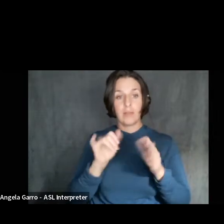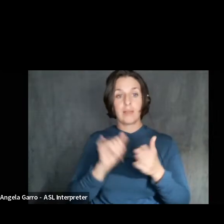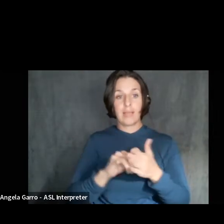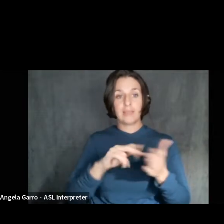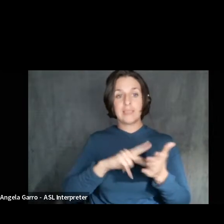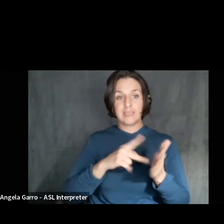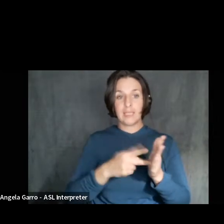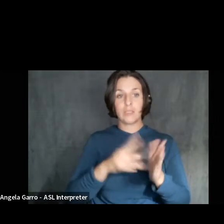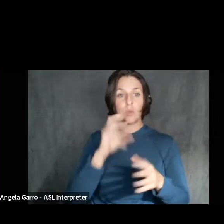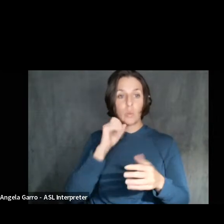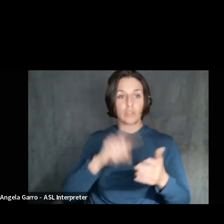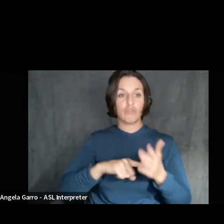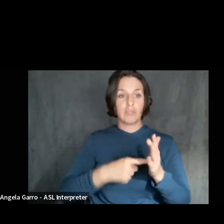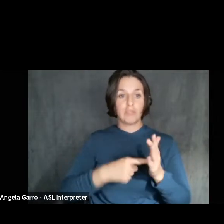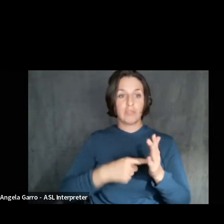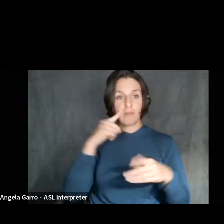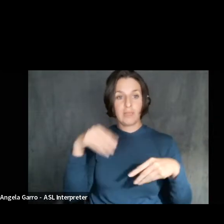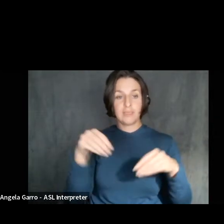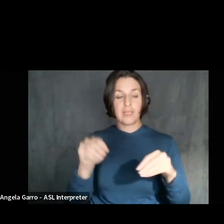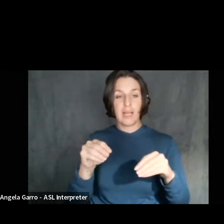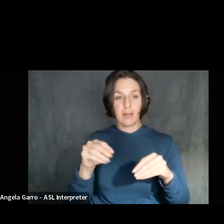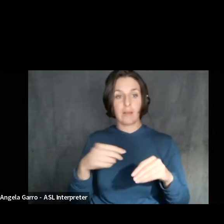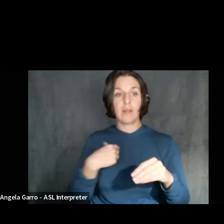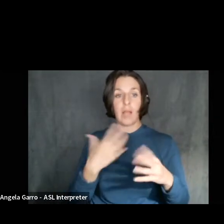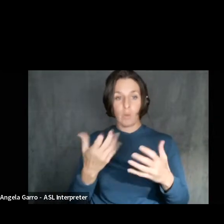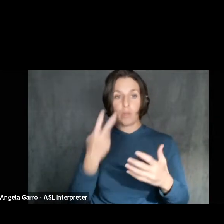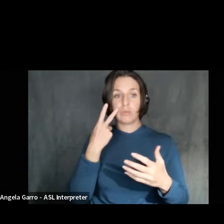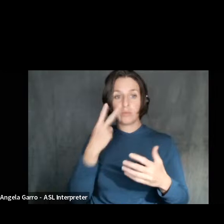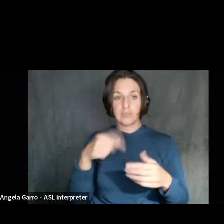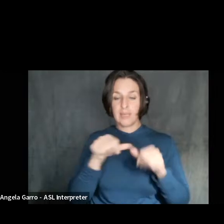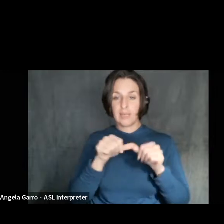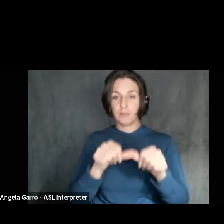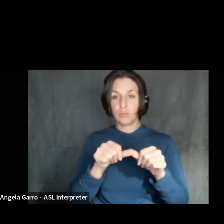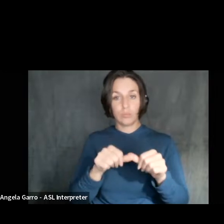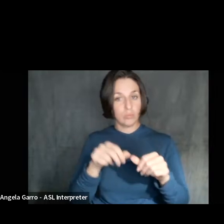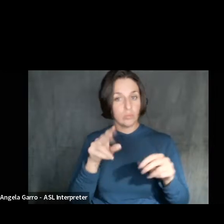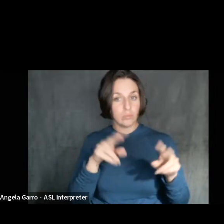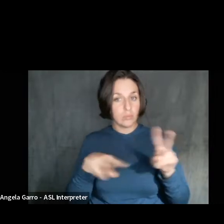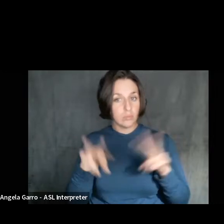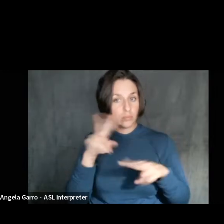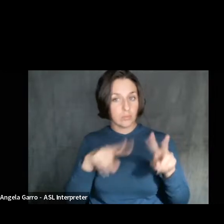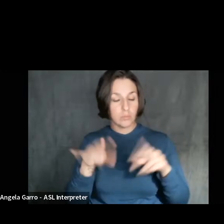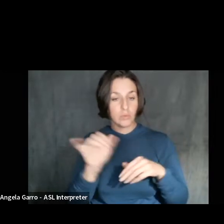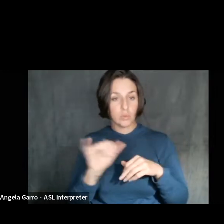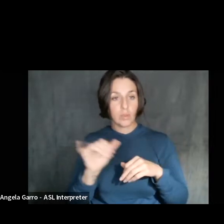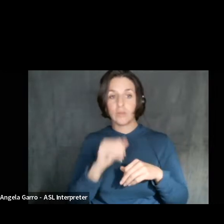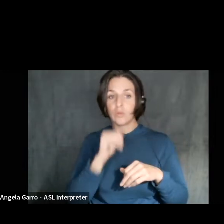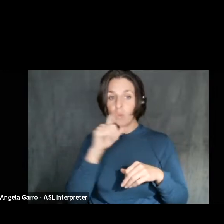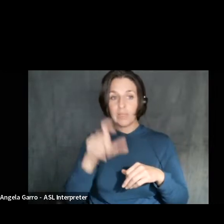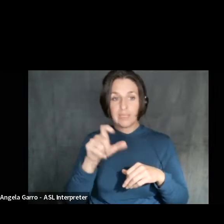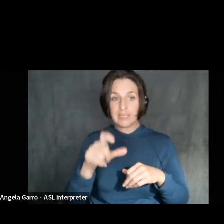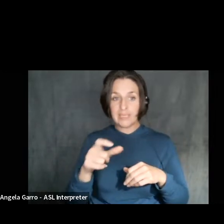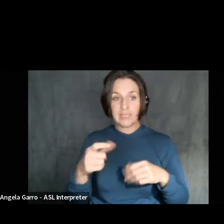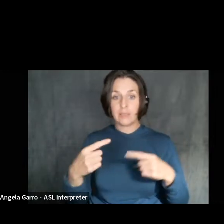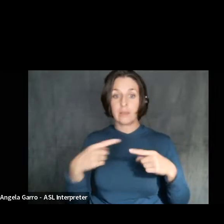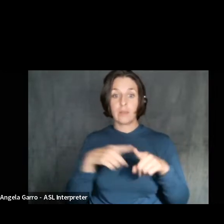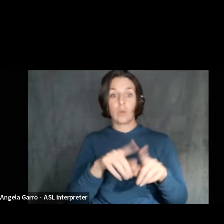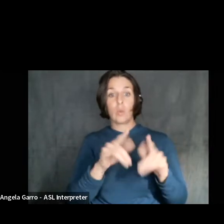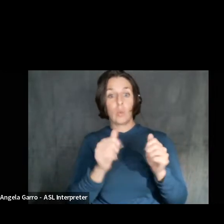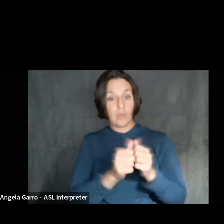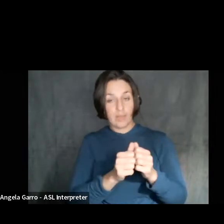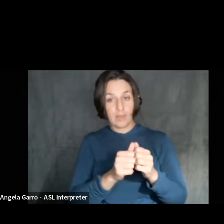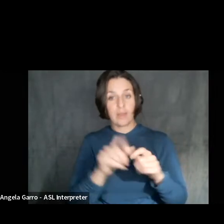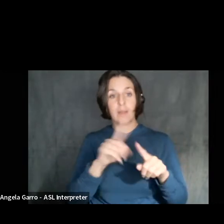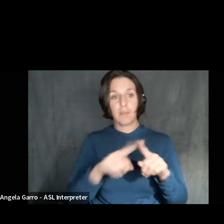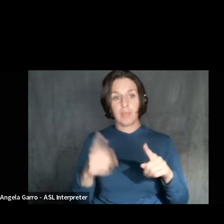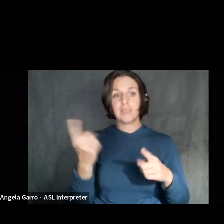was originally of the sale. So I would just want to see that pursued as well. So I don't need it to be in conjunction with, but it needs to be